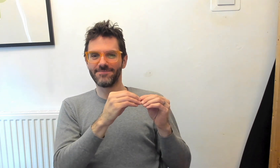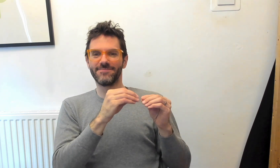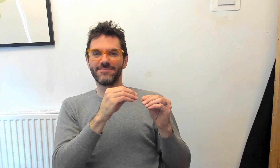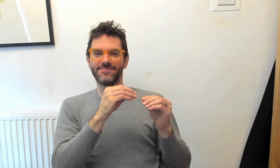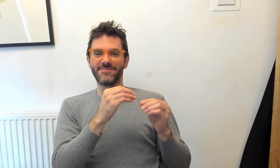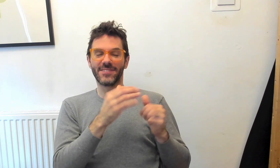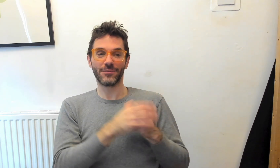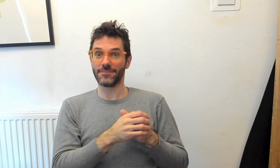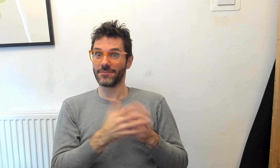DynamoDB.